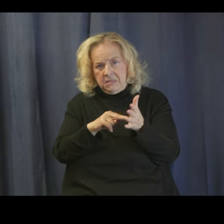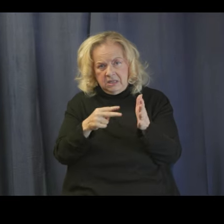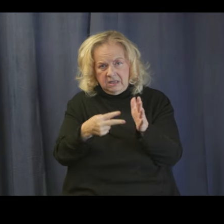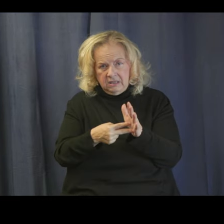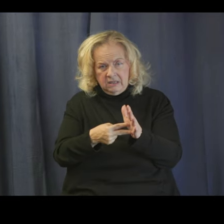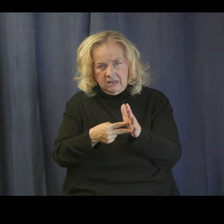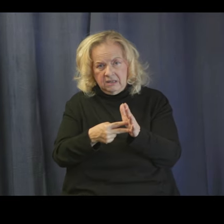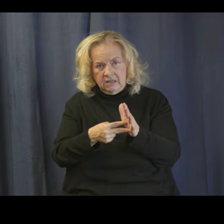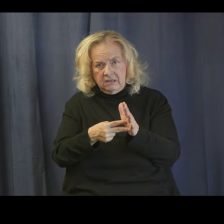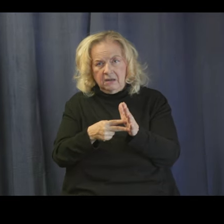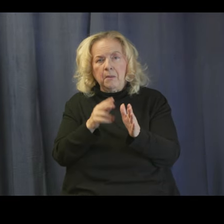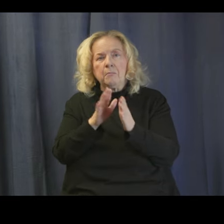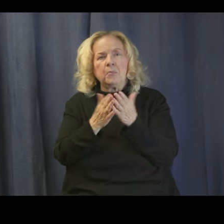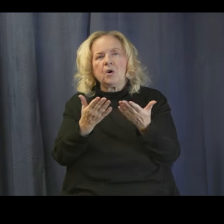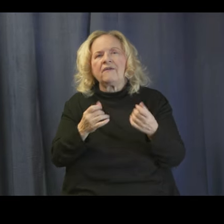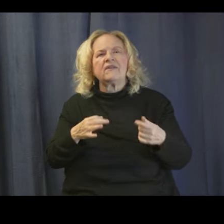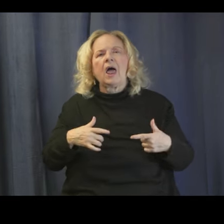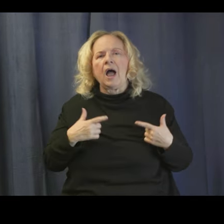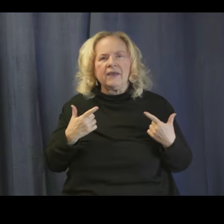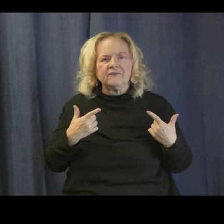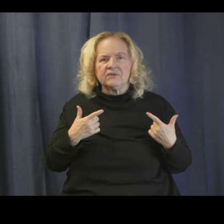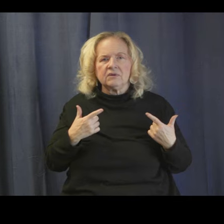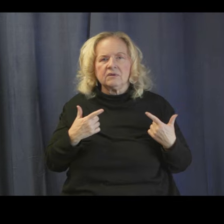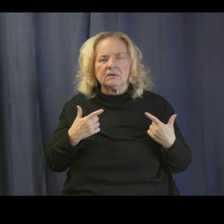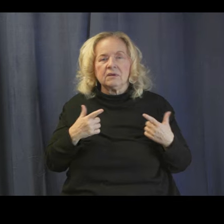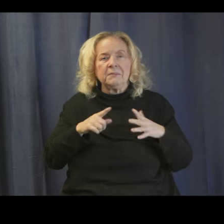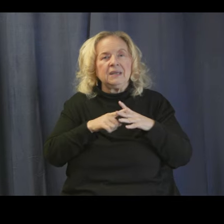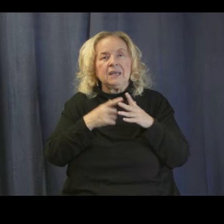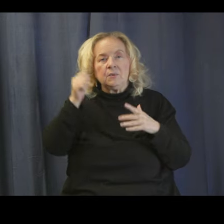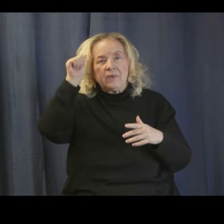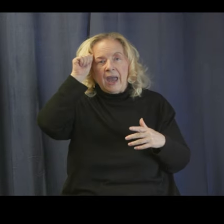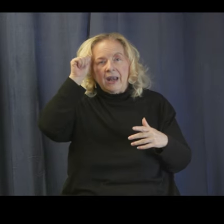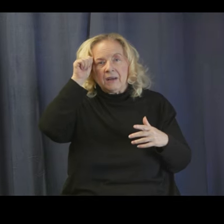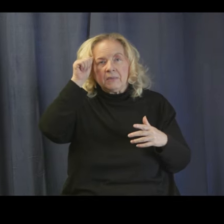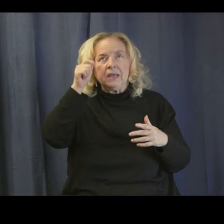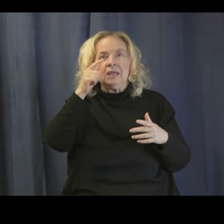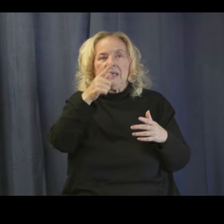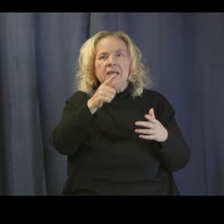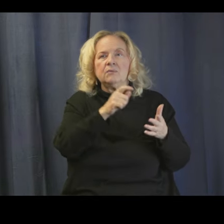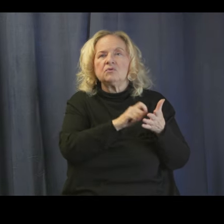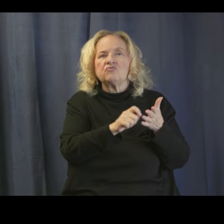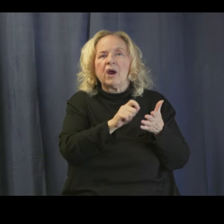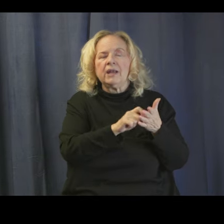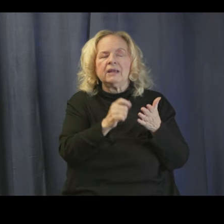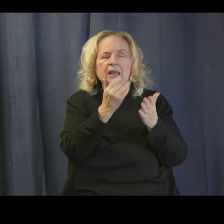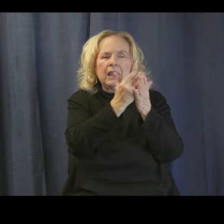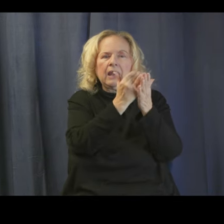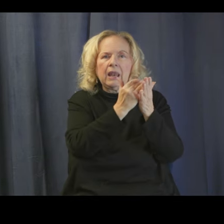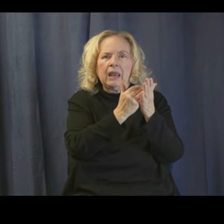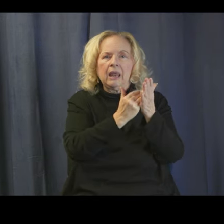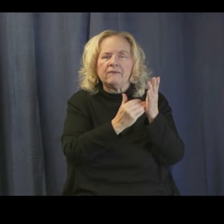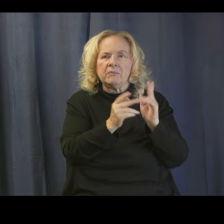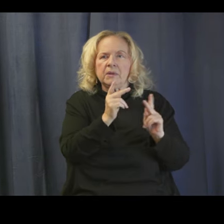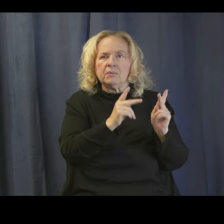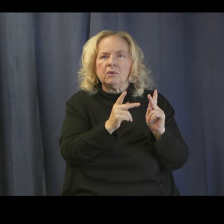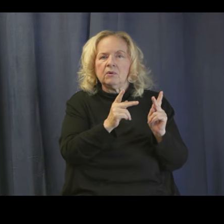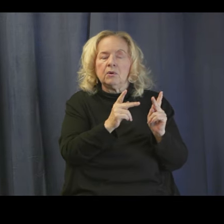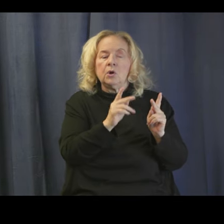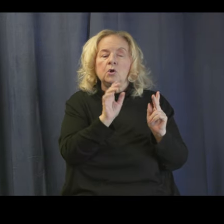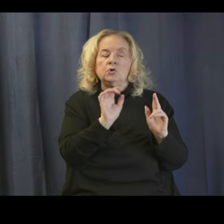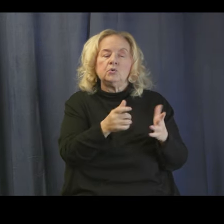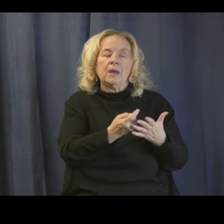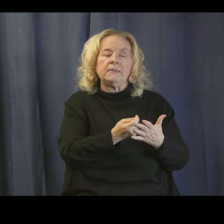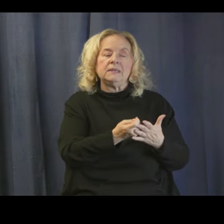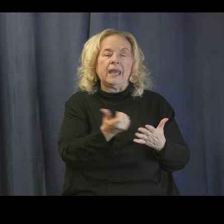this is really saying, it was the book of life beginning with Adam. He was writing all the lineage, and then you